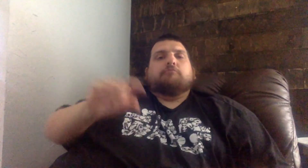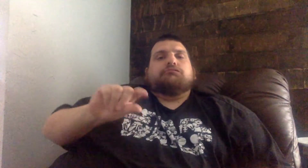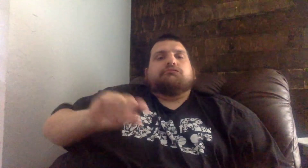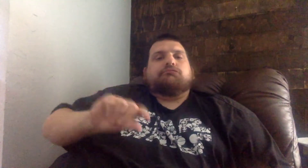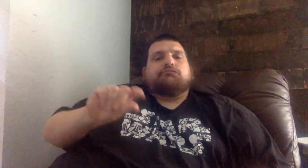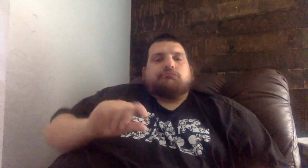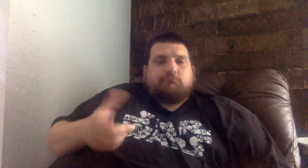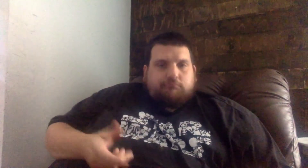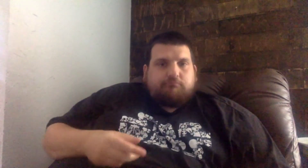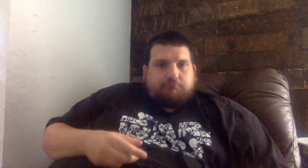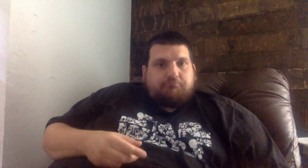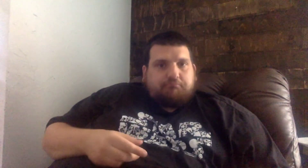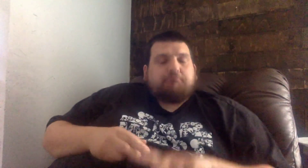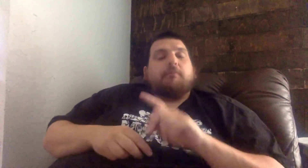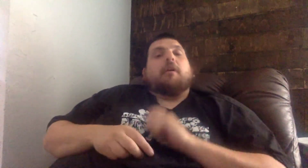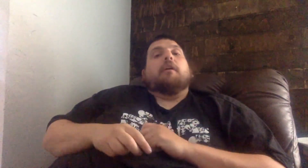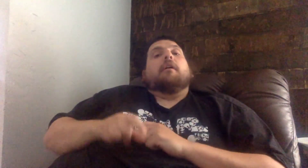to this person and they shake it on their food.